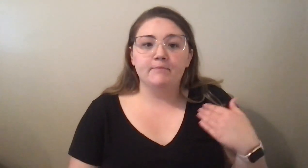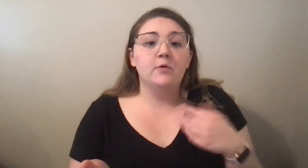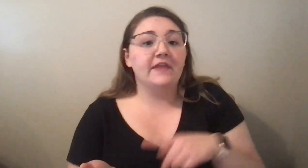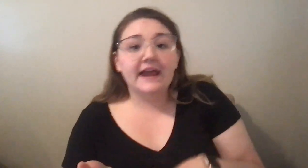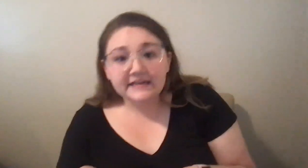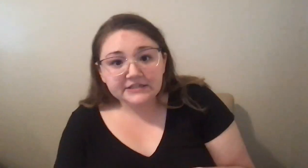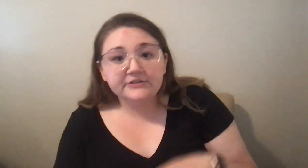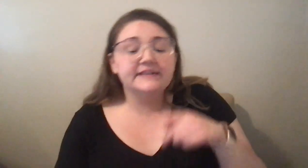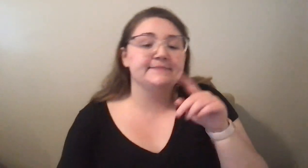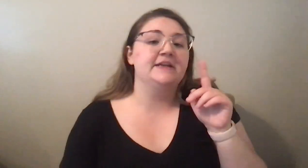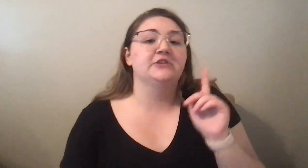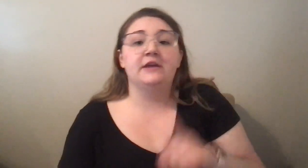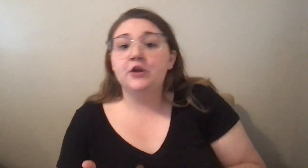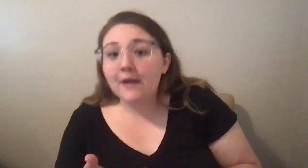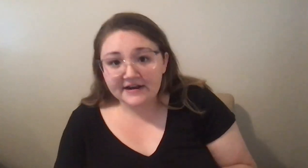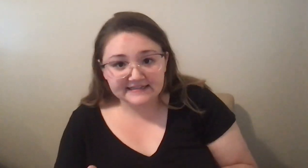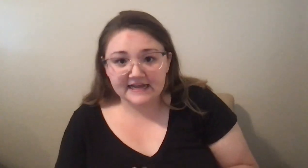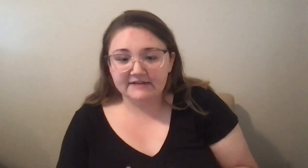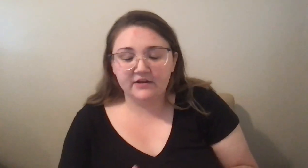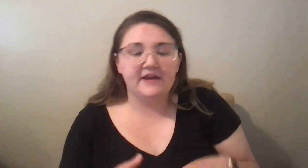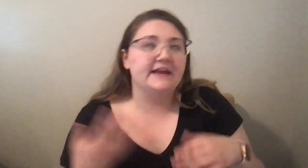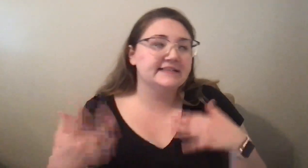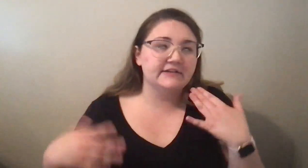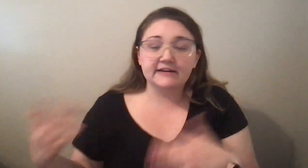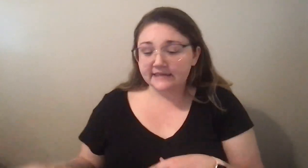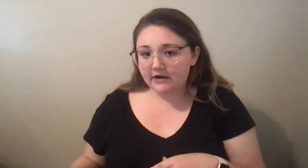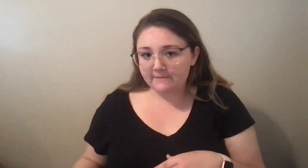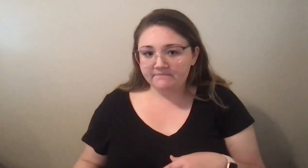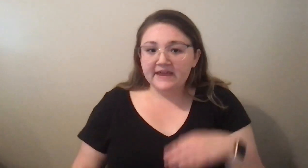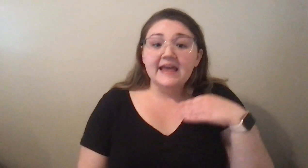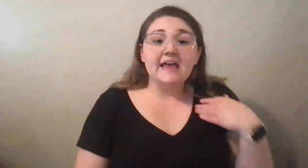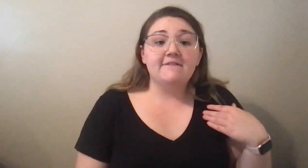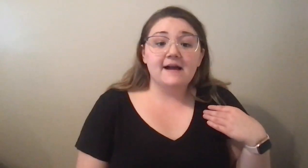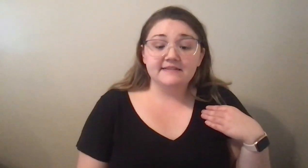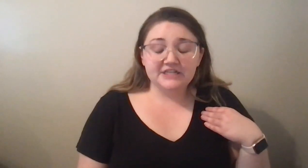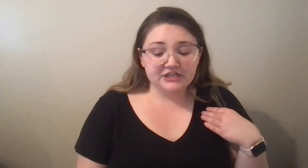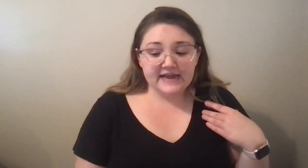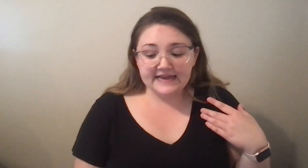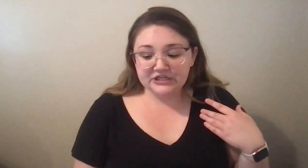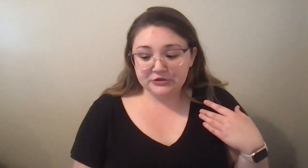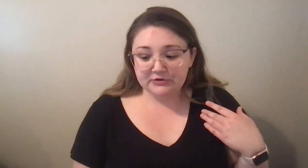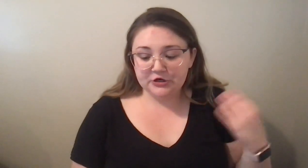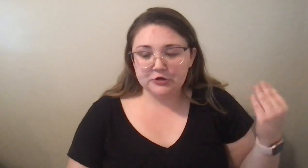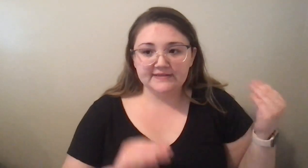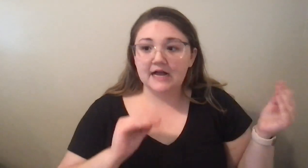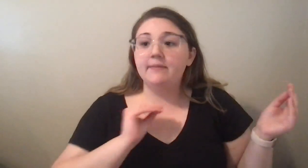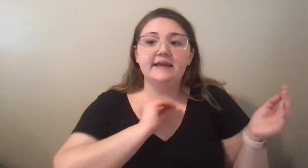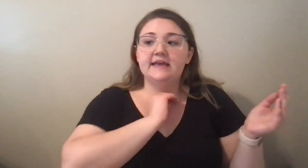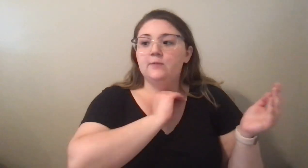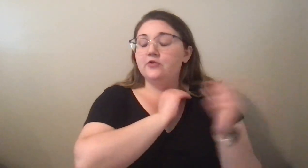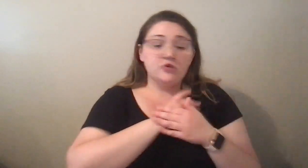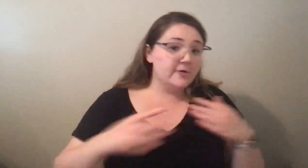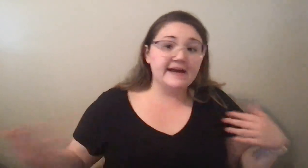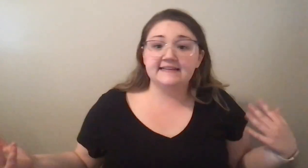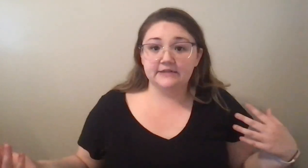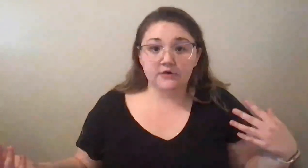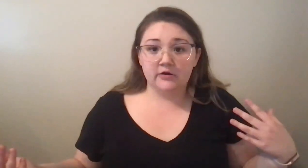through what the answer is, make sure they know how to sign everything, et cetera, et cetera. If I'm teaching a student who is coming in with no